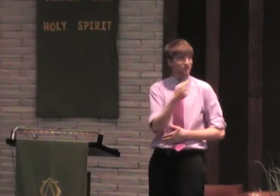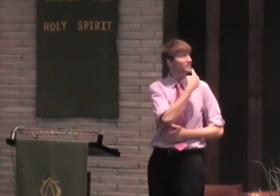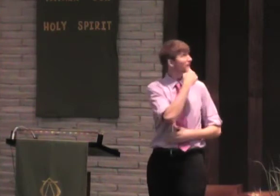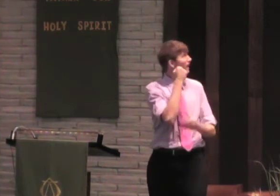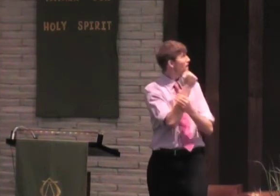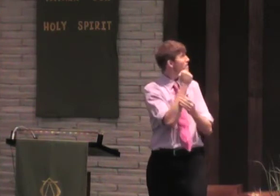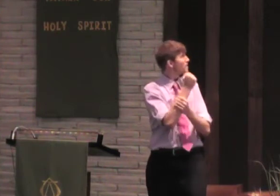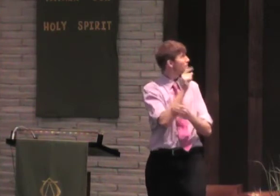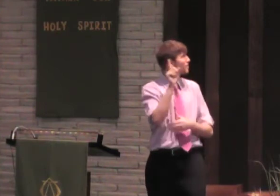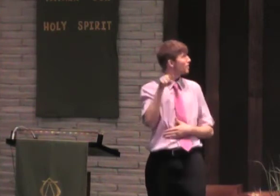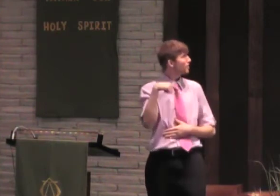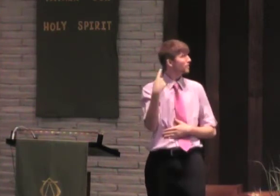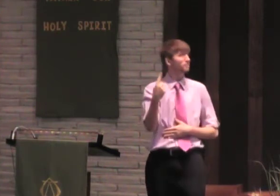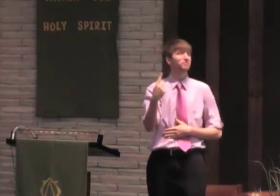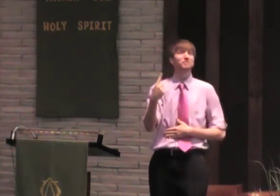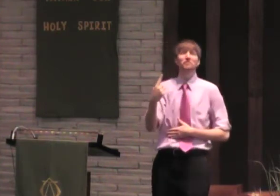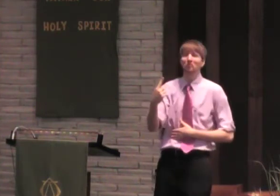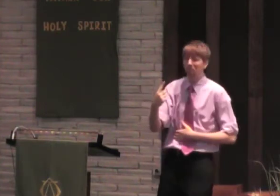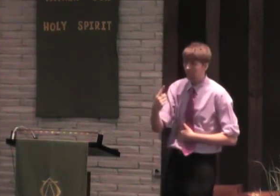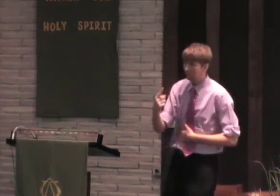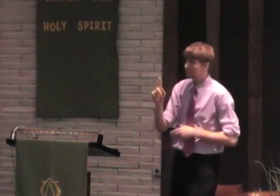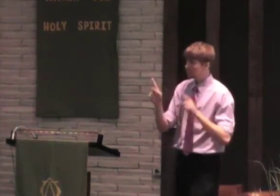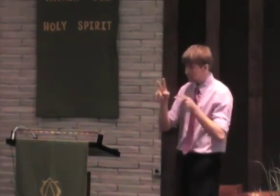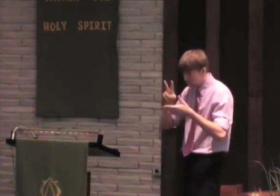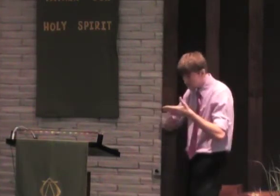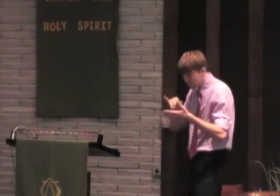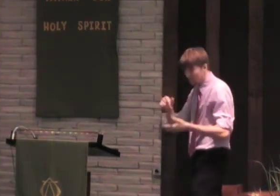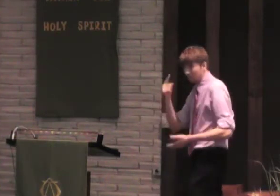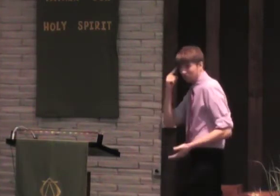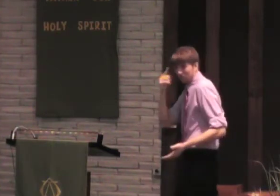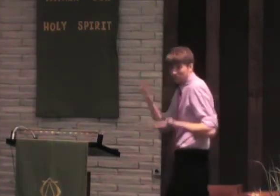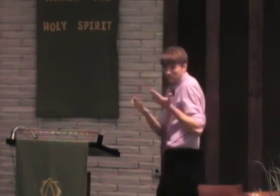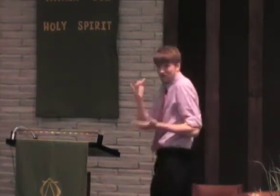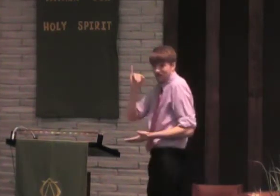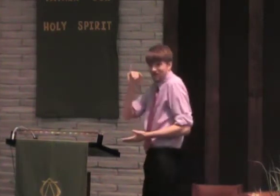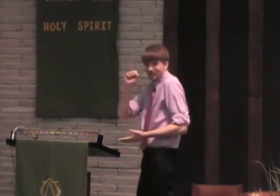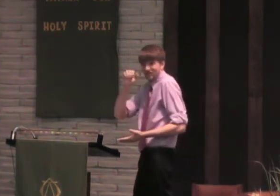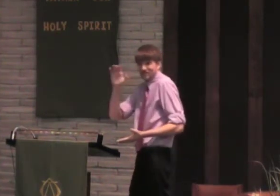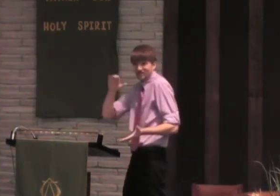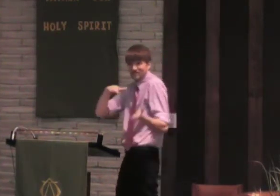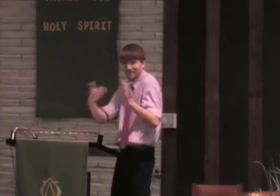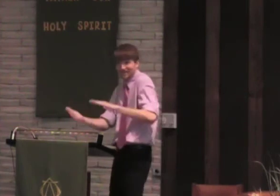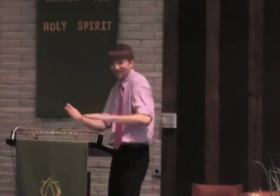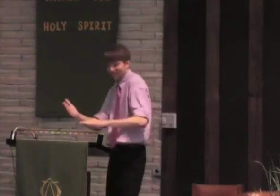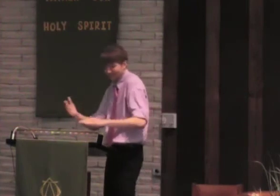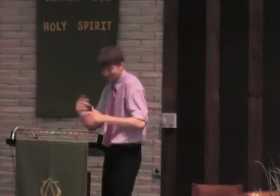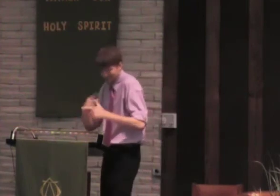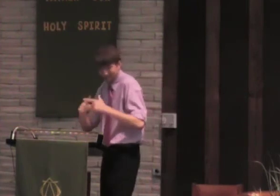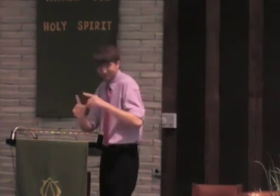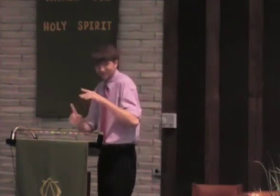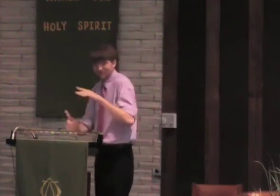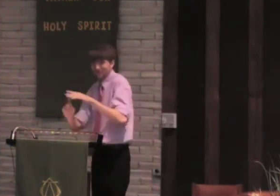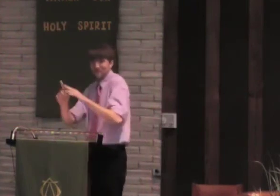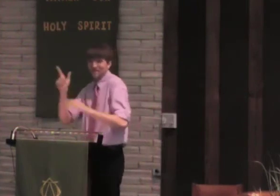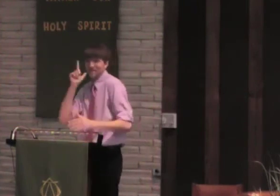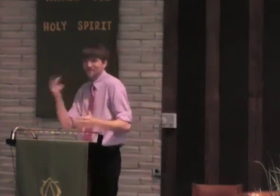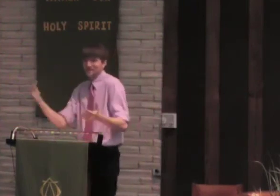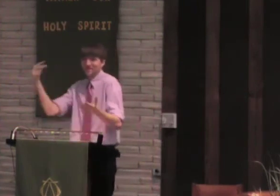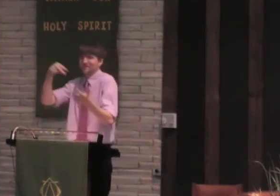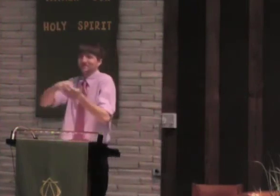Wouldn't Isaac come back too? This just says Abraham. So people read this and think, well, maybe Isaac really did die, and he